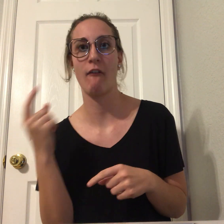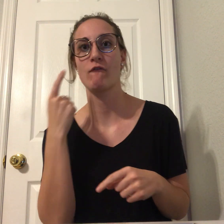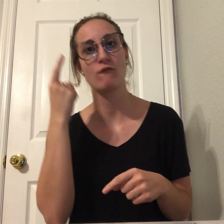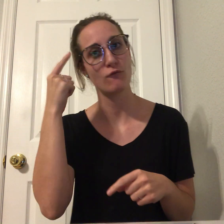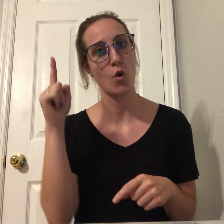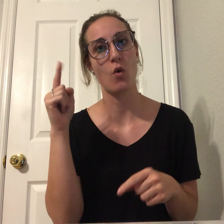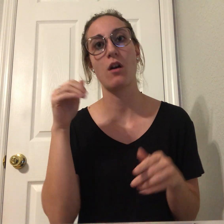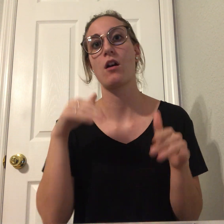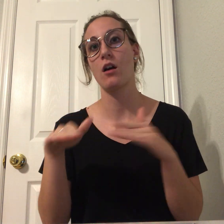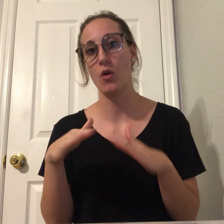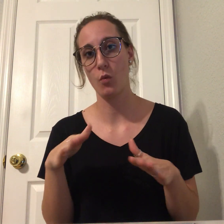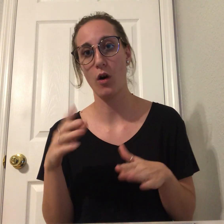our vitamin D.